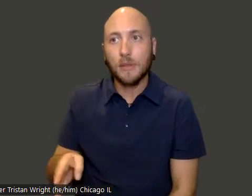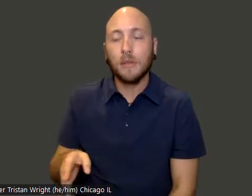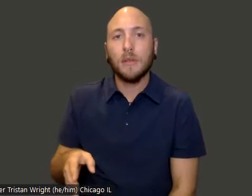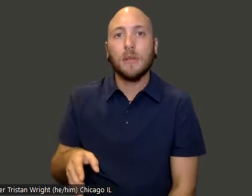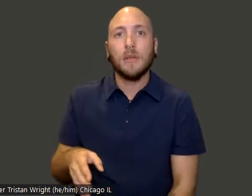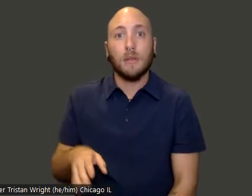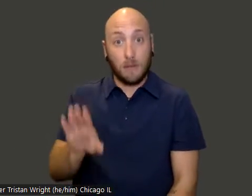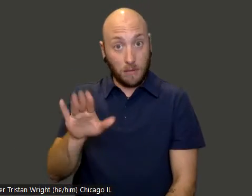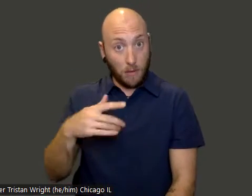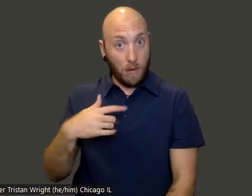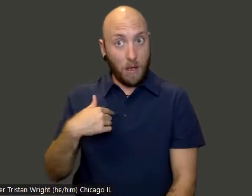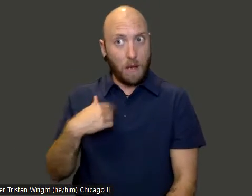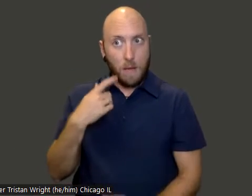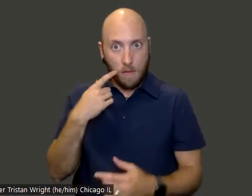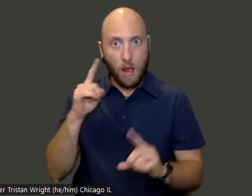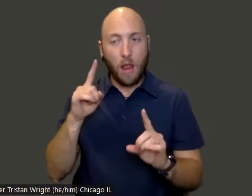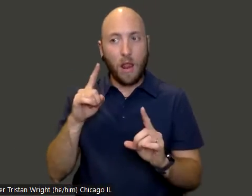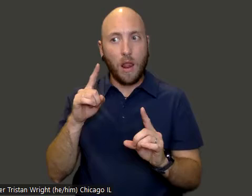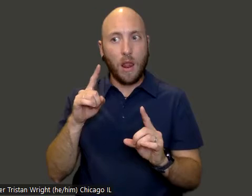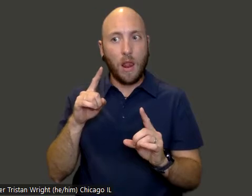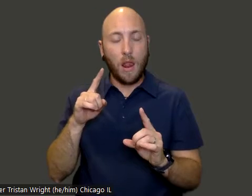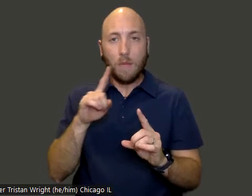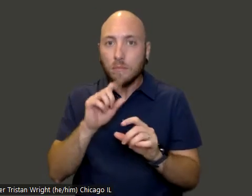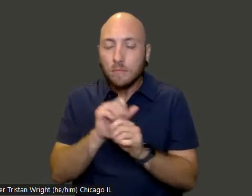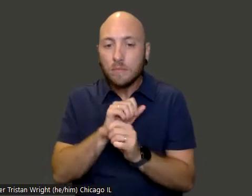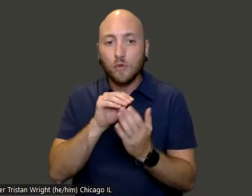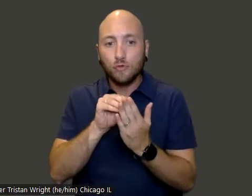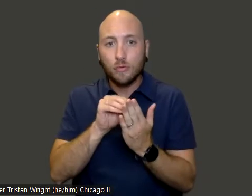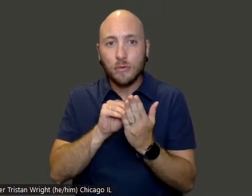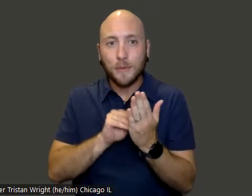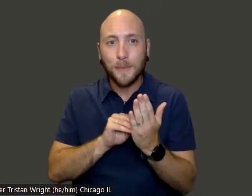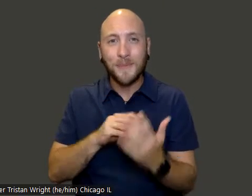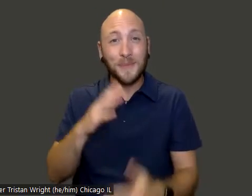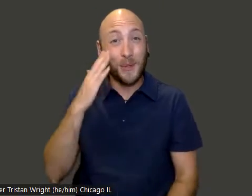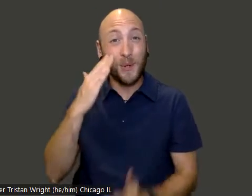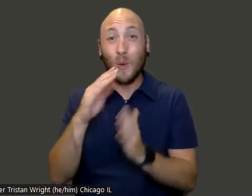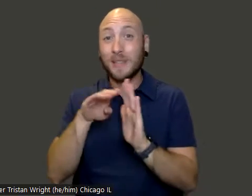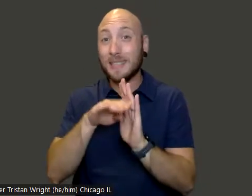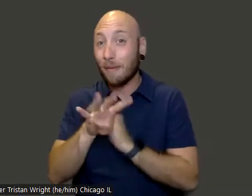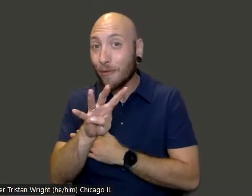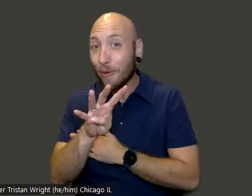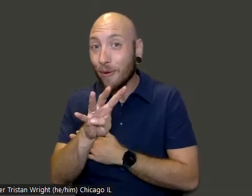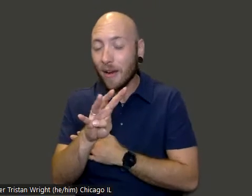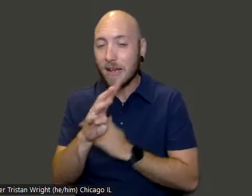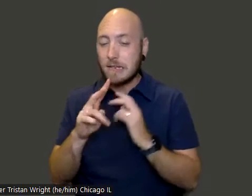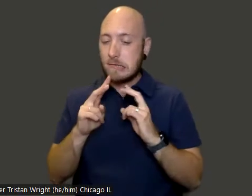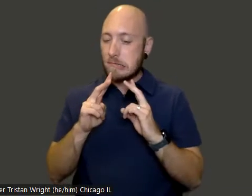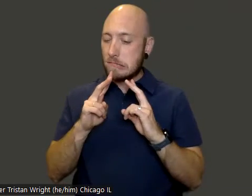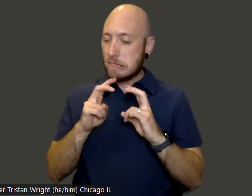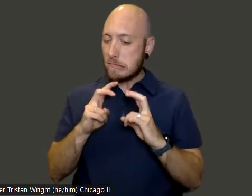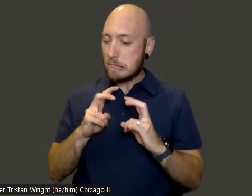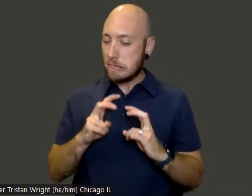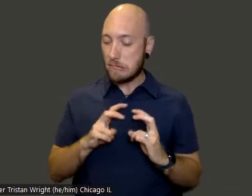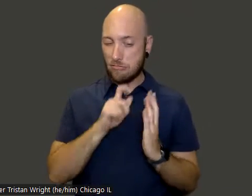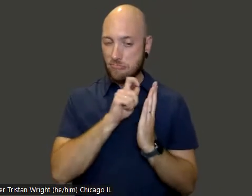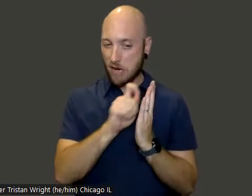stuff down, and I got to look at there's this thing called an inventory that we do in Alcoholics Anonymous. And if you haven't had the